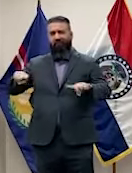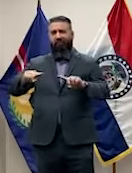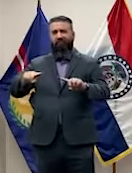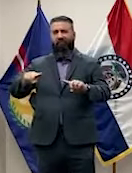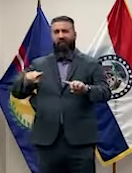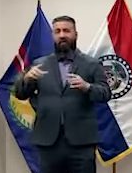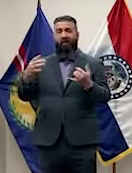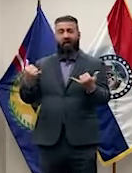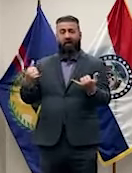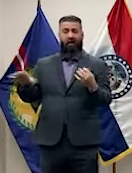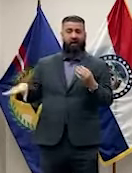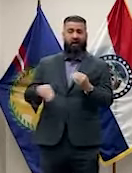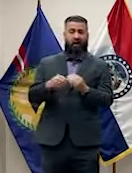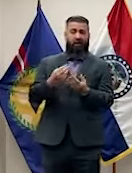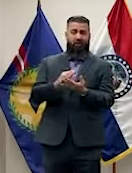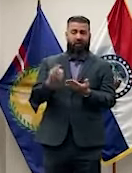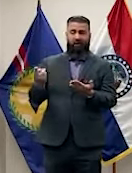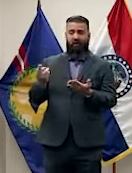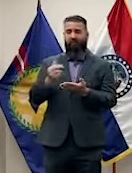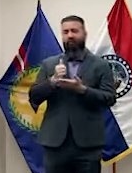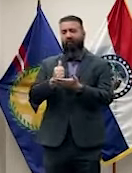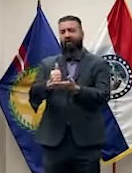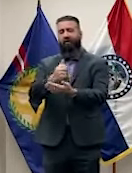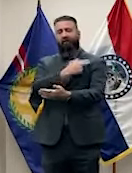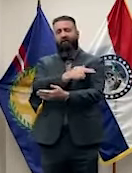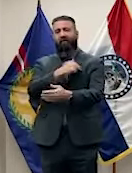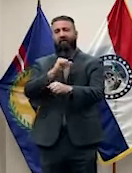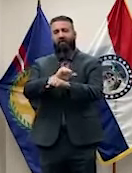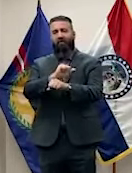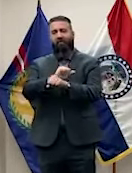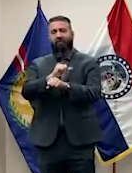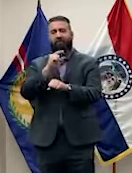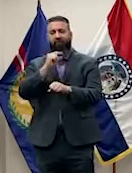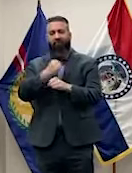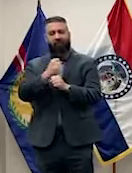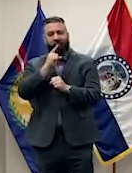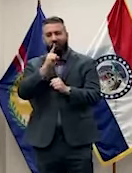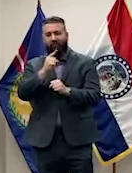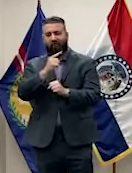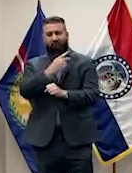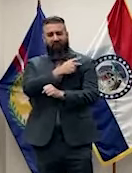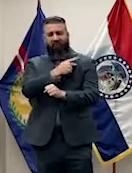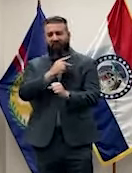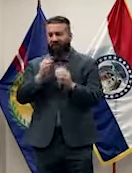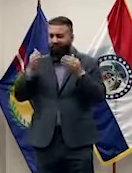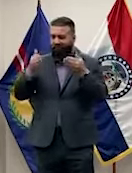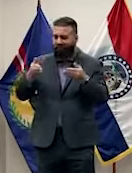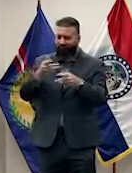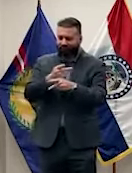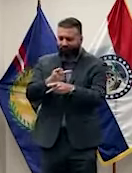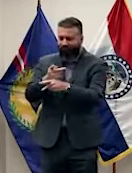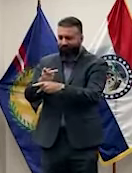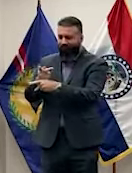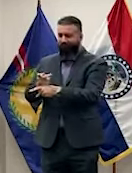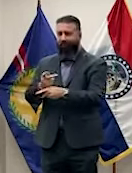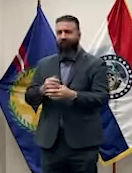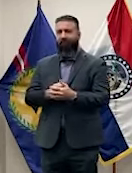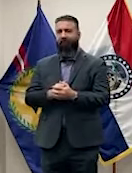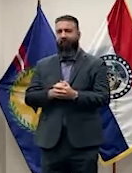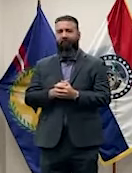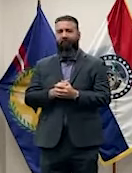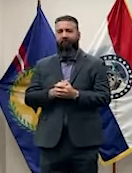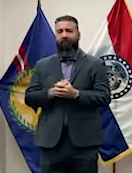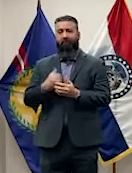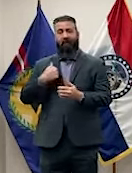offer relief to hospital workers and ensure patients continue to get the vital attention they need for all aspects of care.